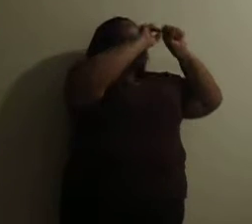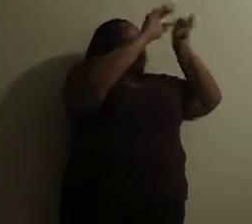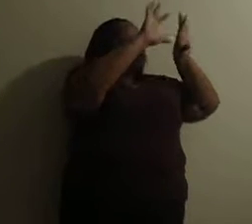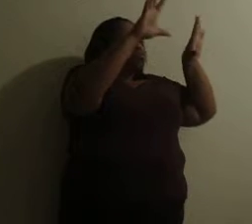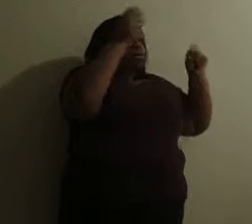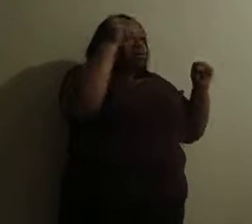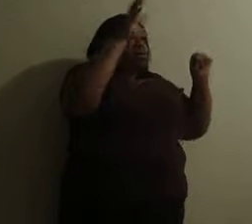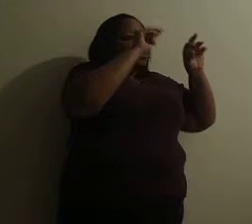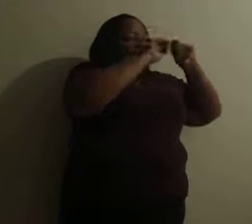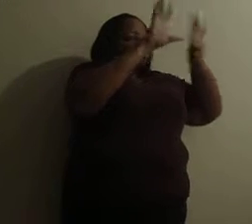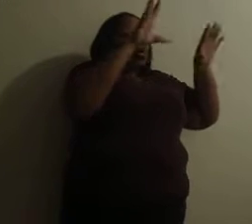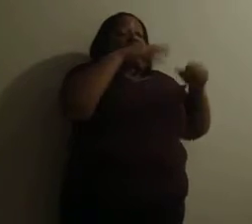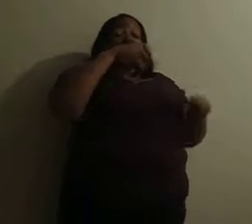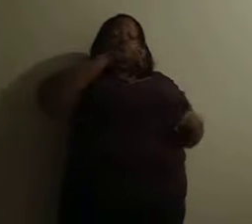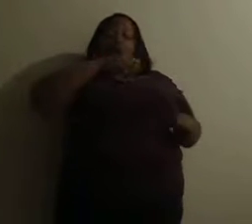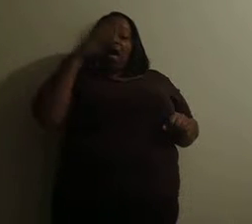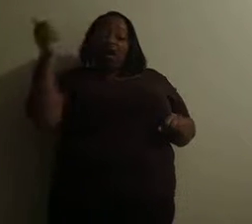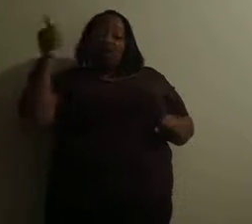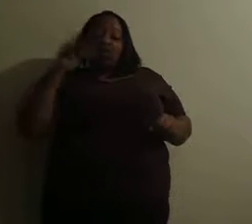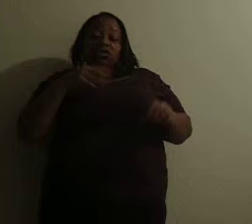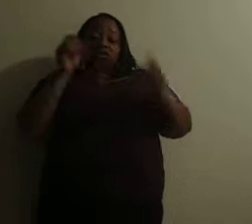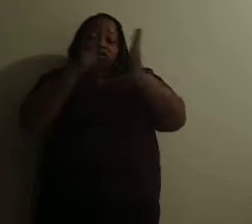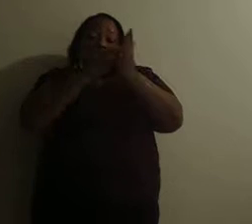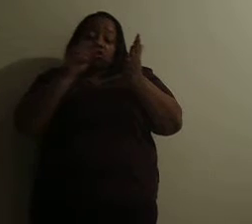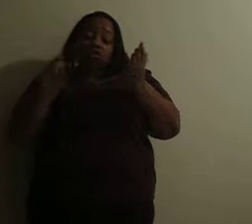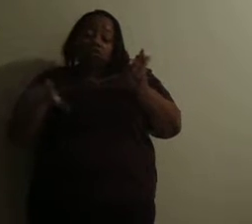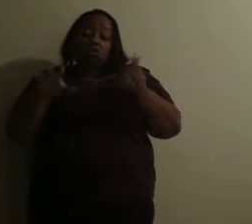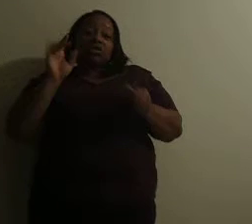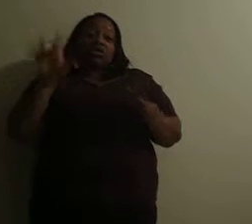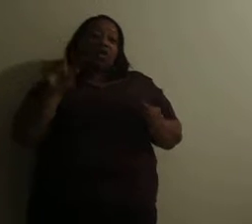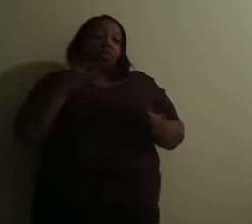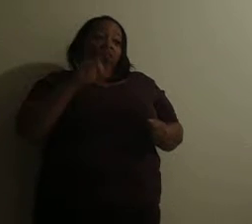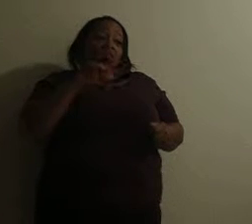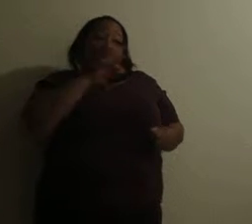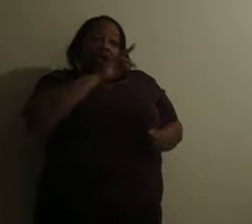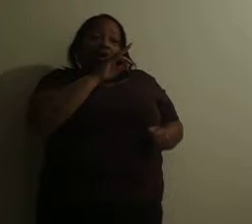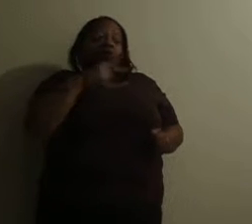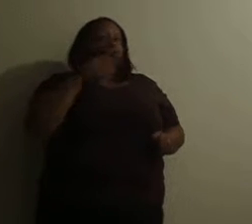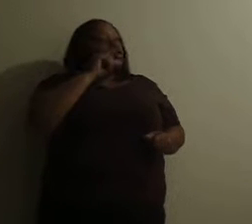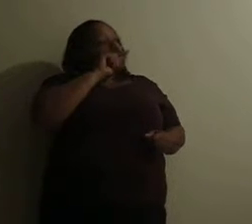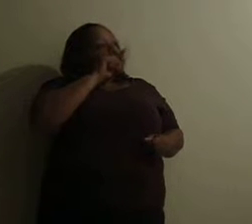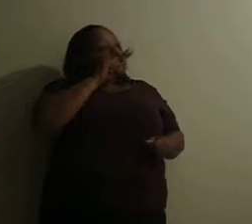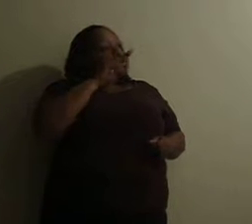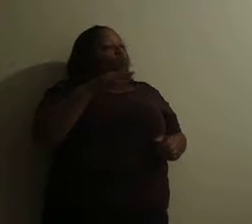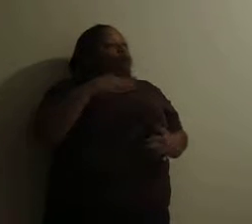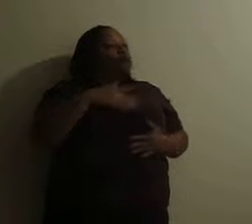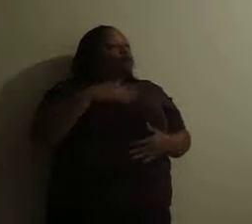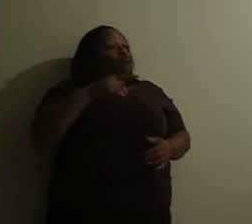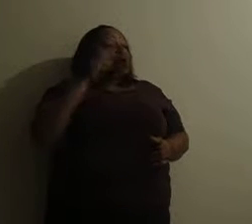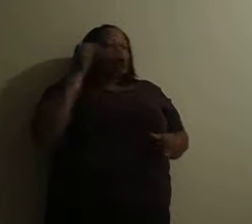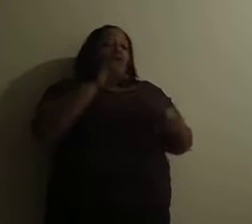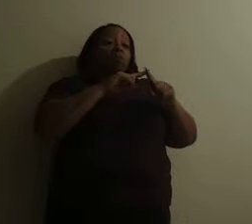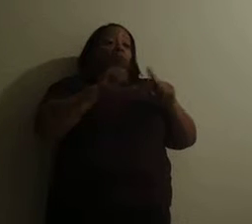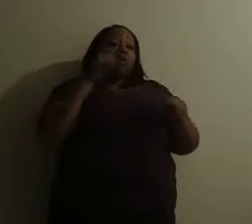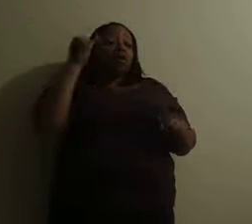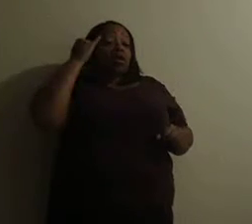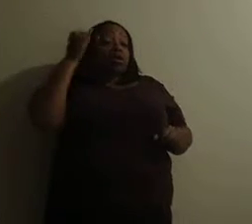article, because often students see a topic and then they decide they want to work on that topic. So there's a little information sharing in the beginning.